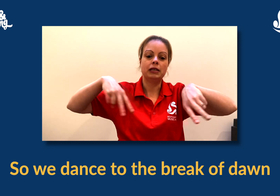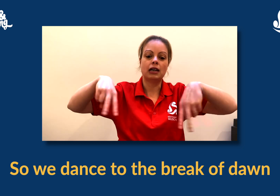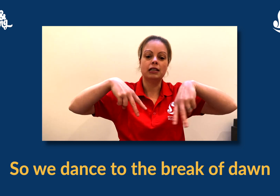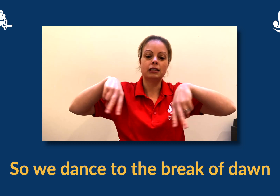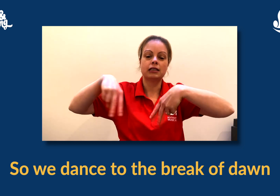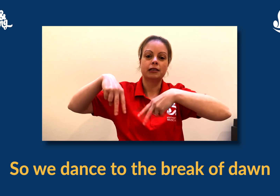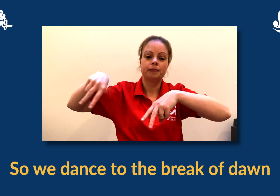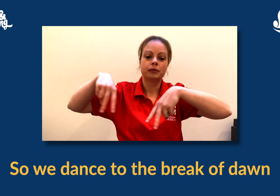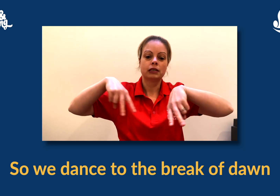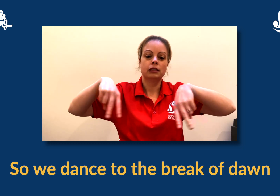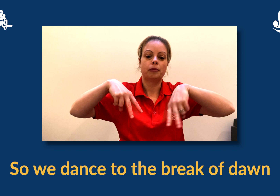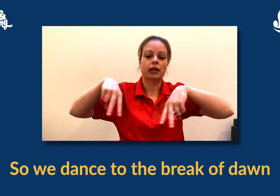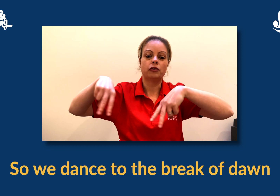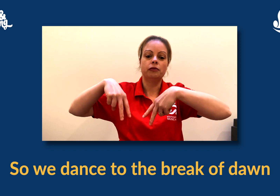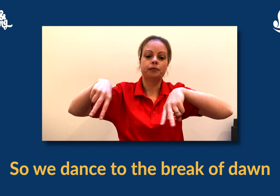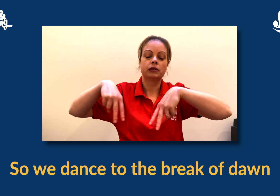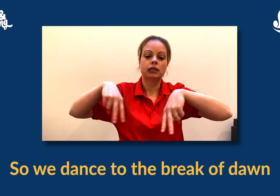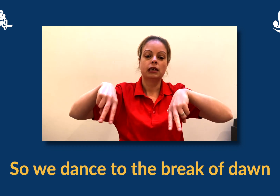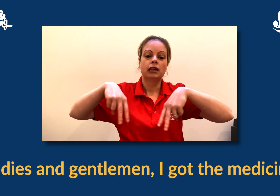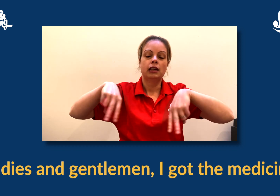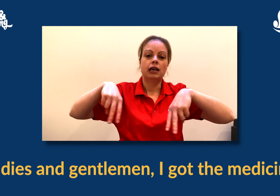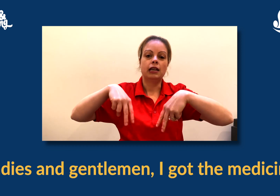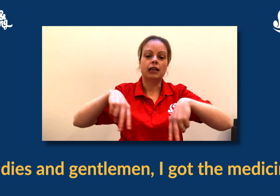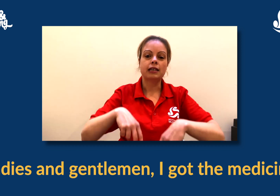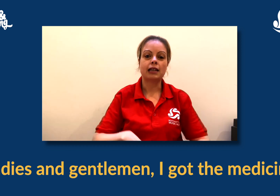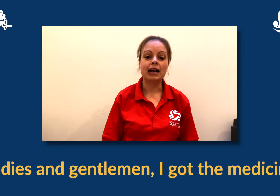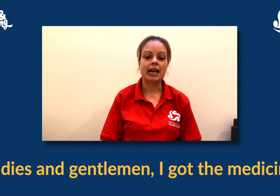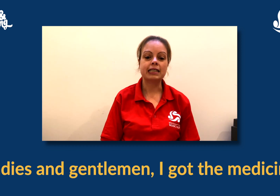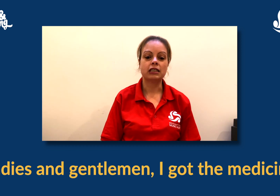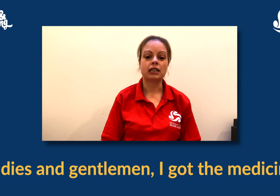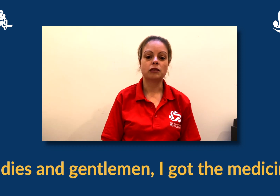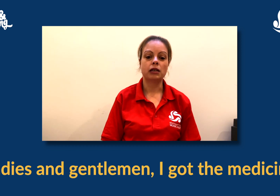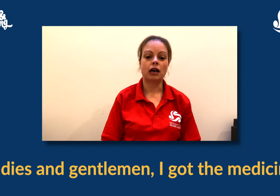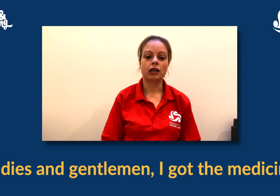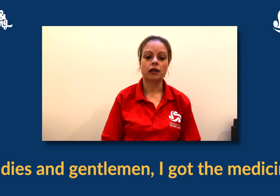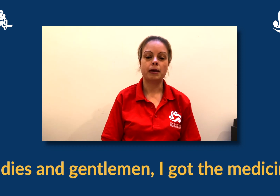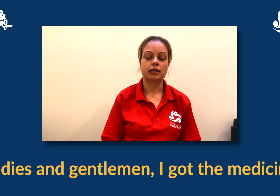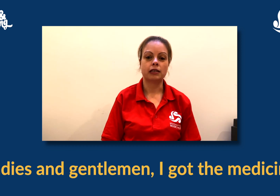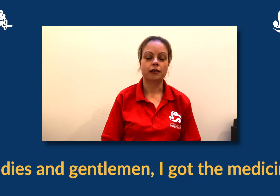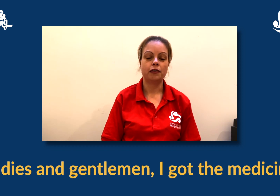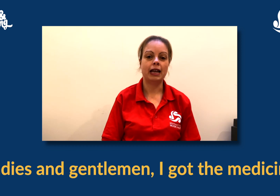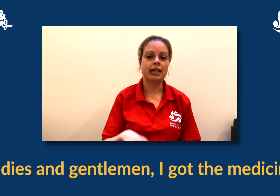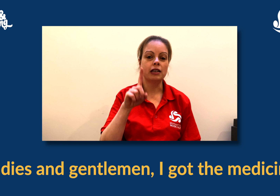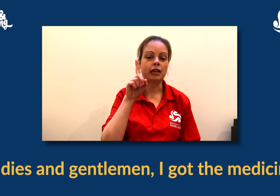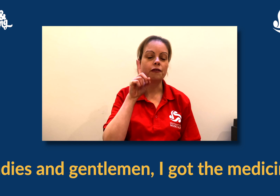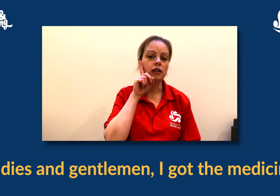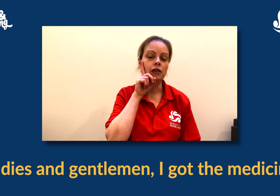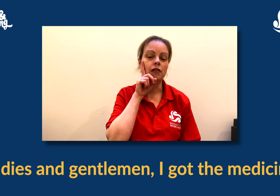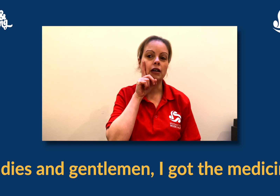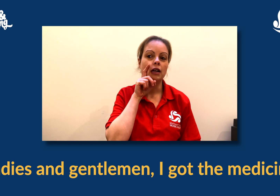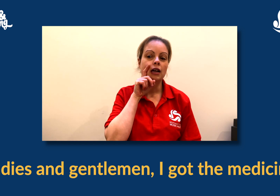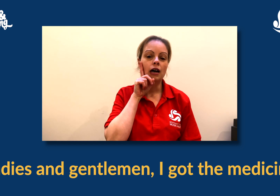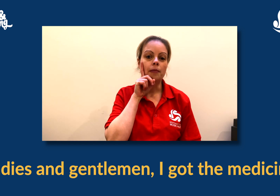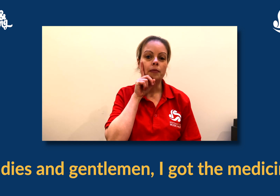So we dance to the break of dawn. And then the next line, ladies and gentlemen, I got the medicine. For a lady, you're going to get your first